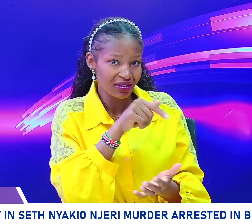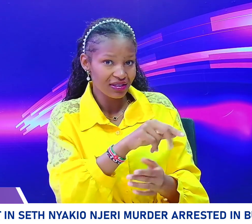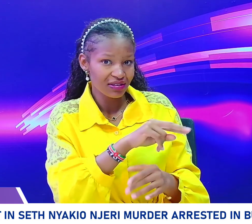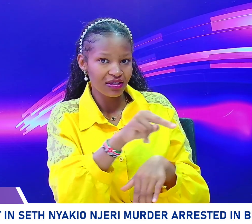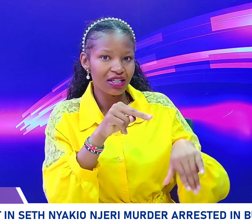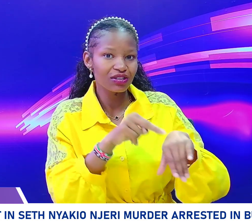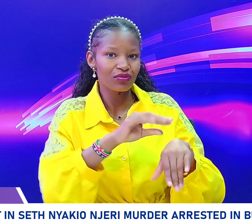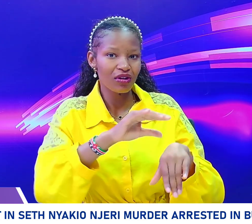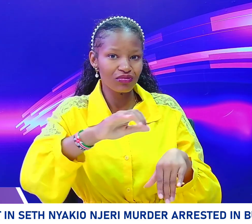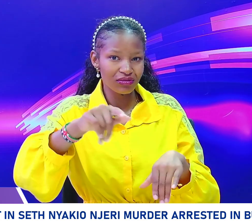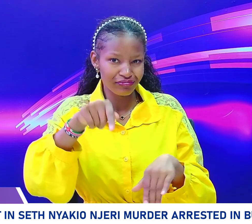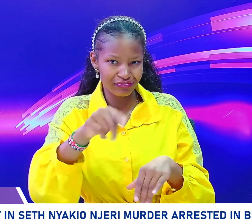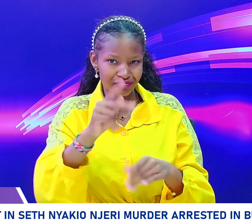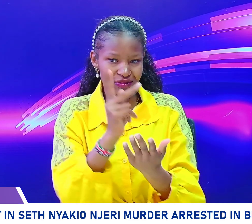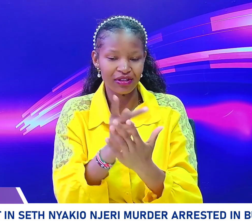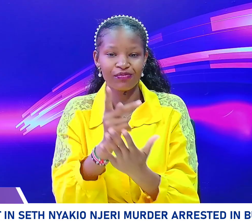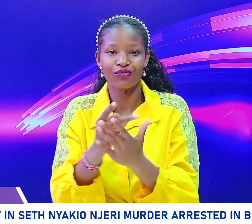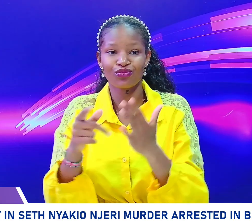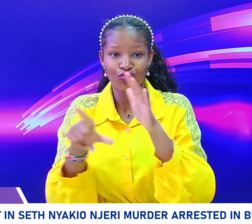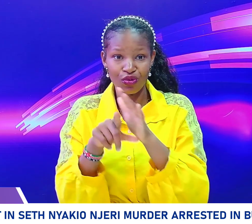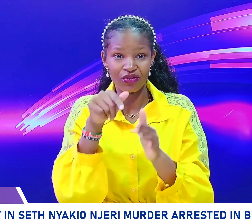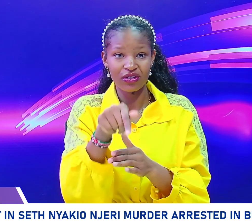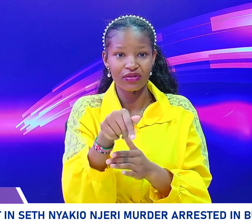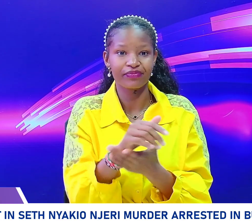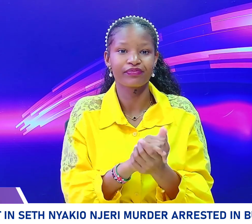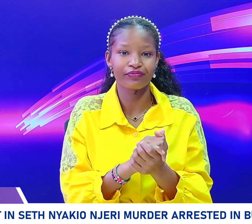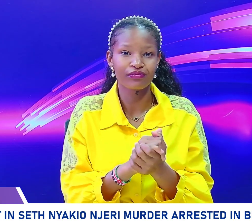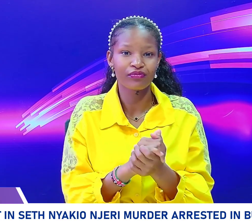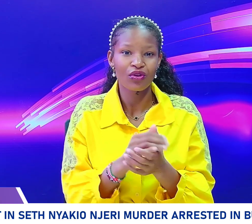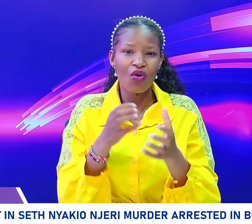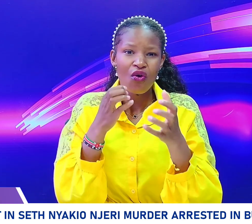alert for over a year.